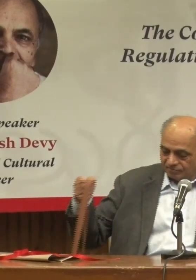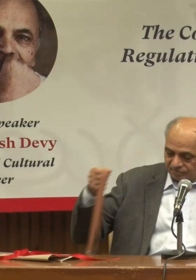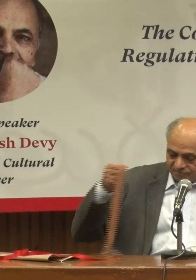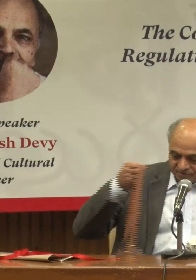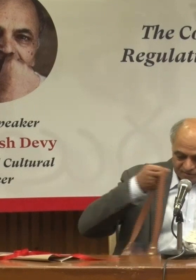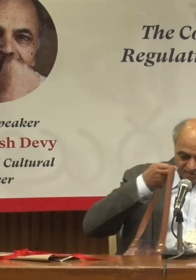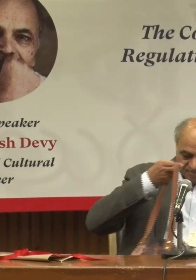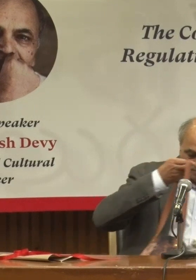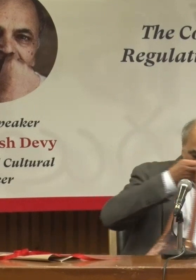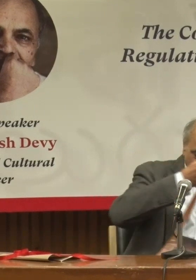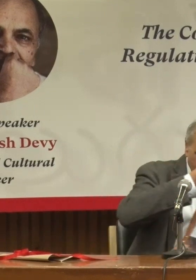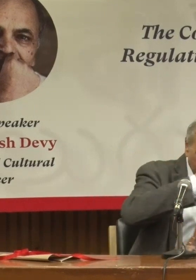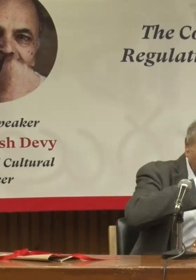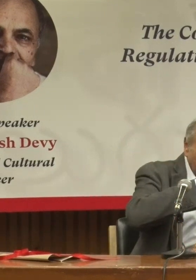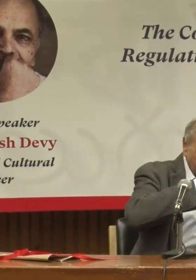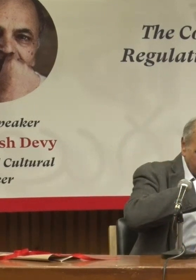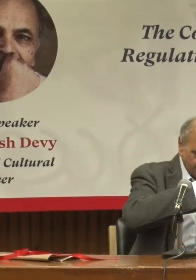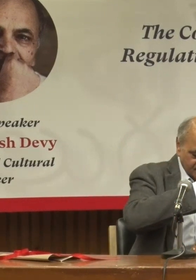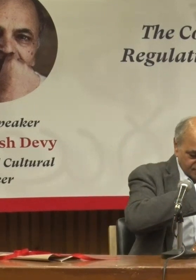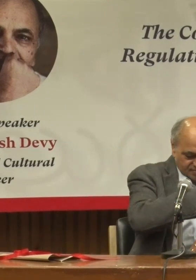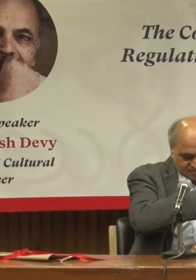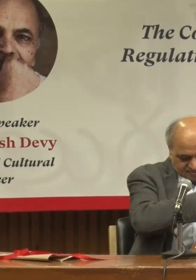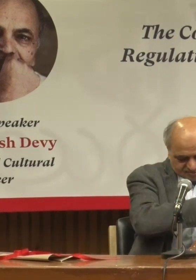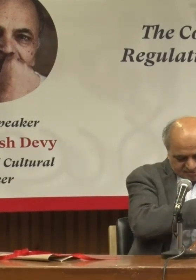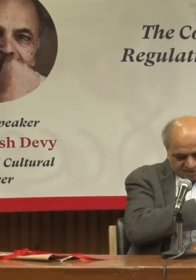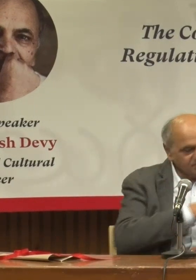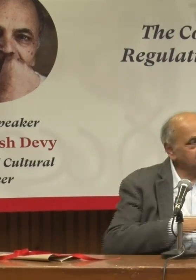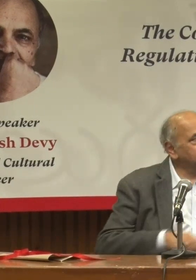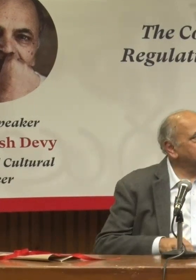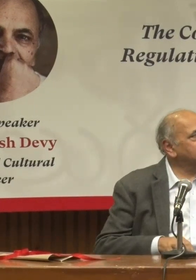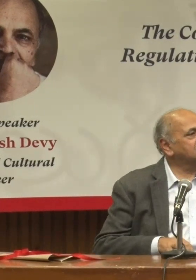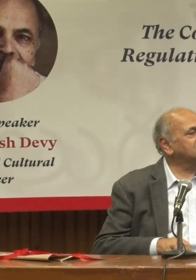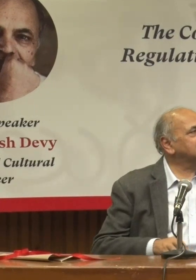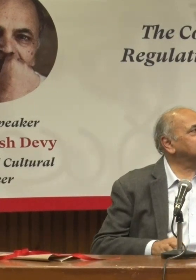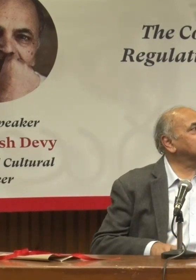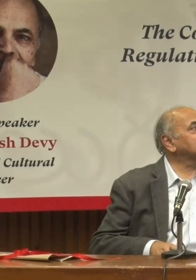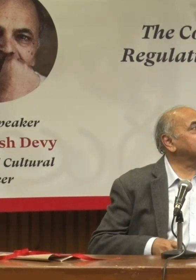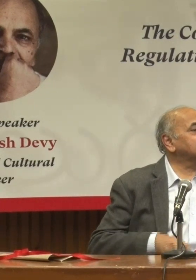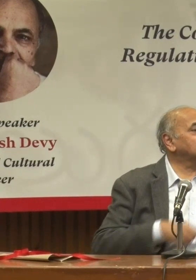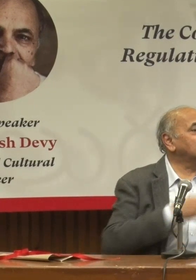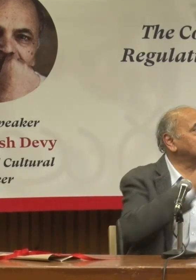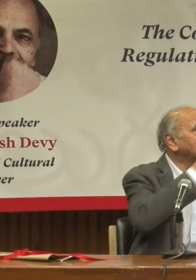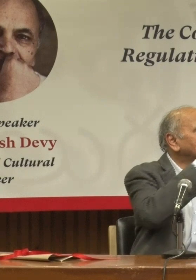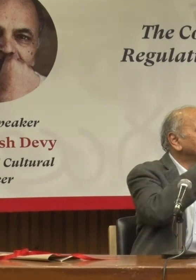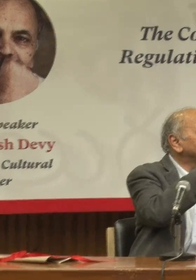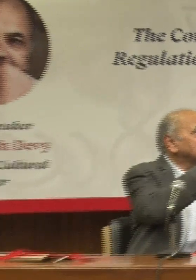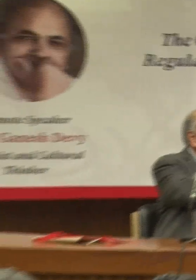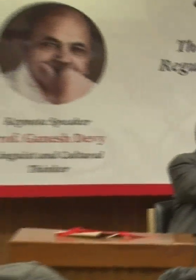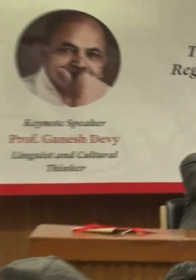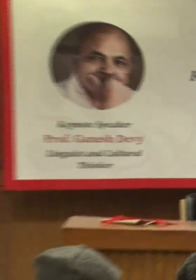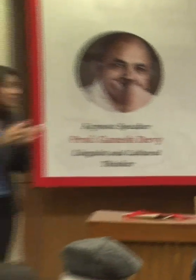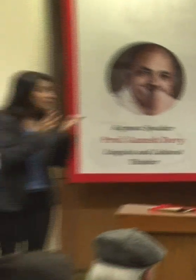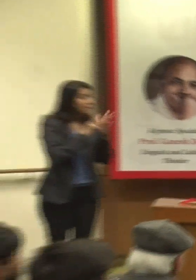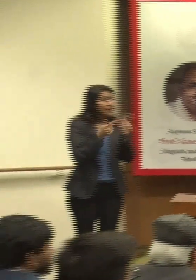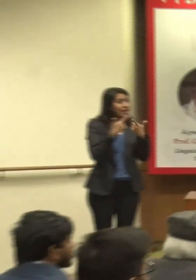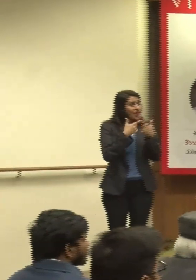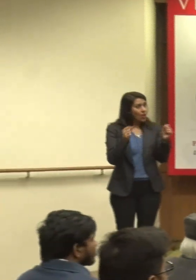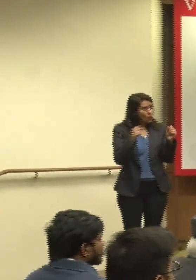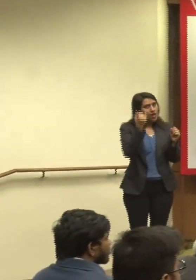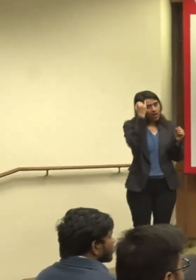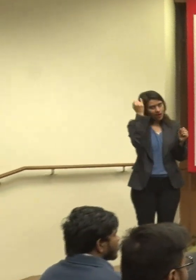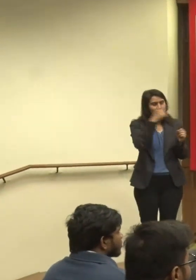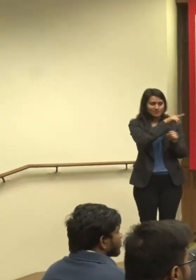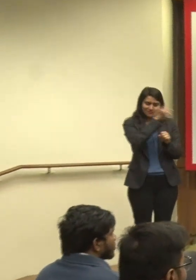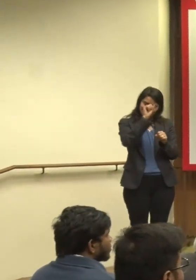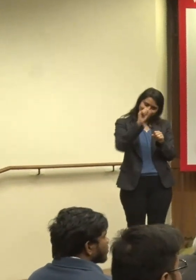to read it. And please do send us your feedback, so do collect it on your way out. Please add the multilingual city idea.